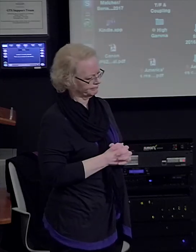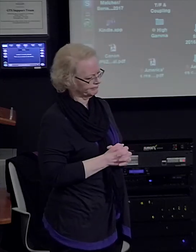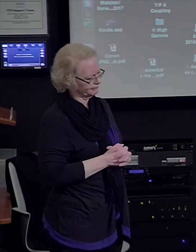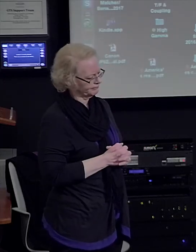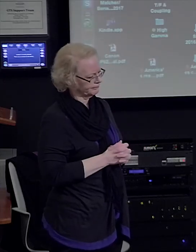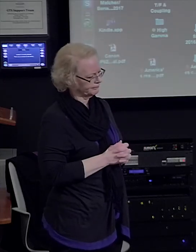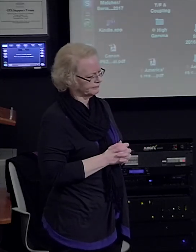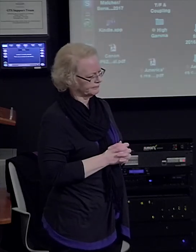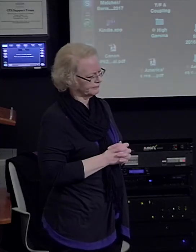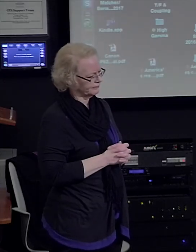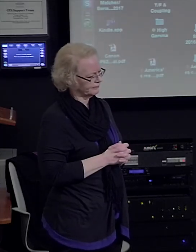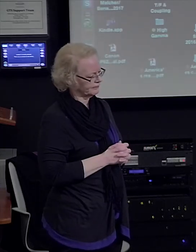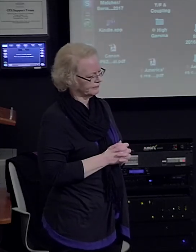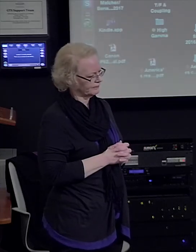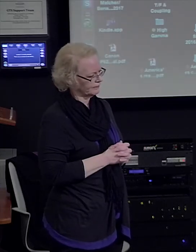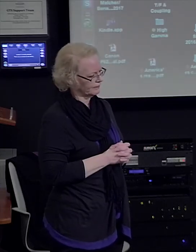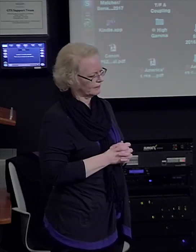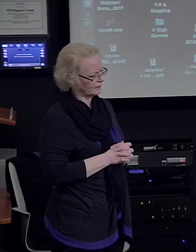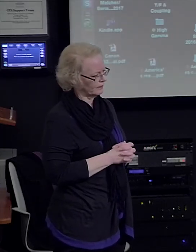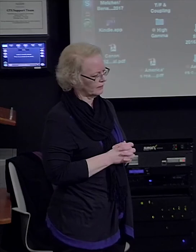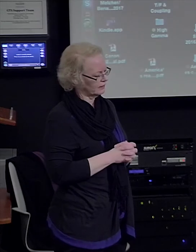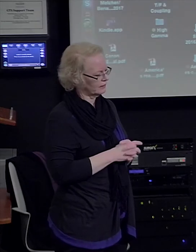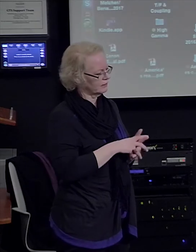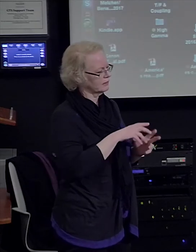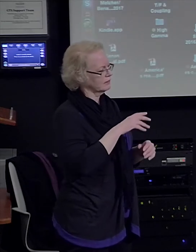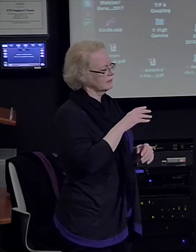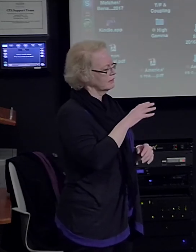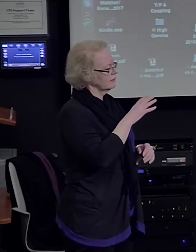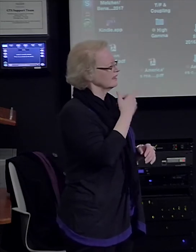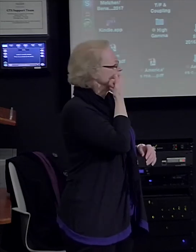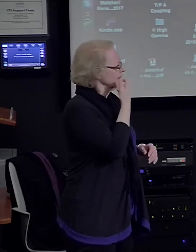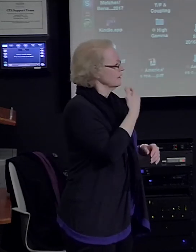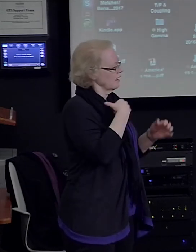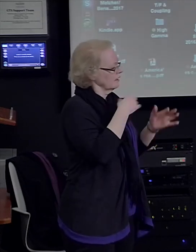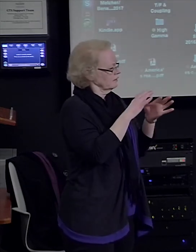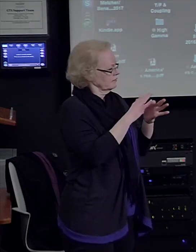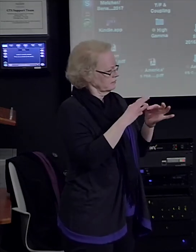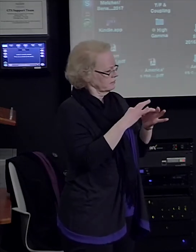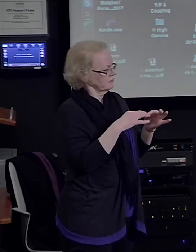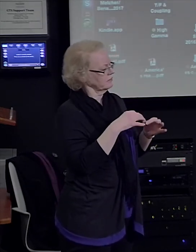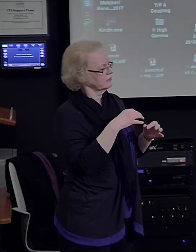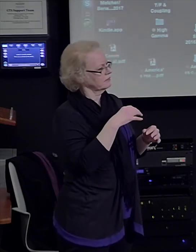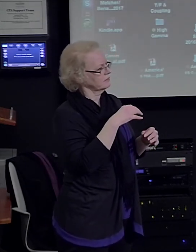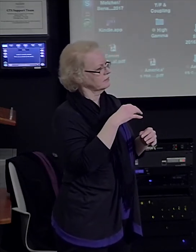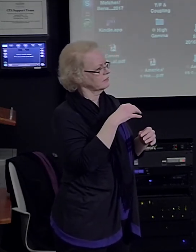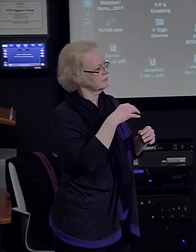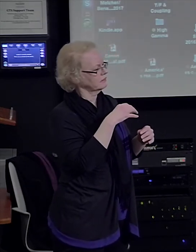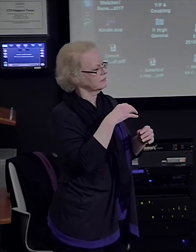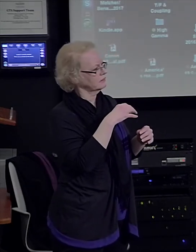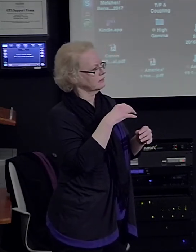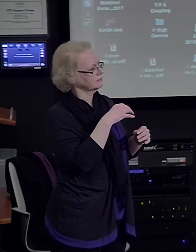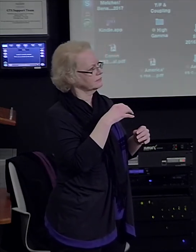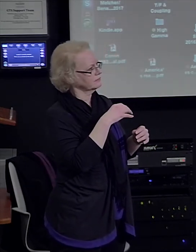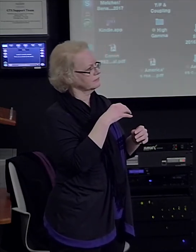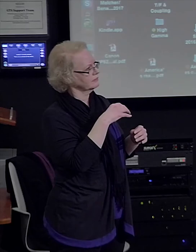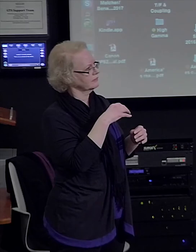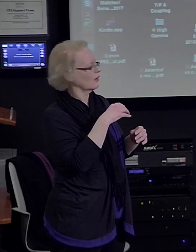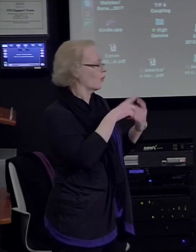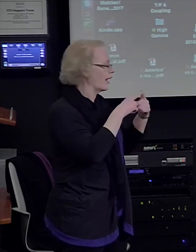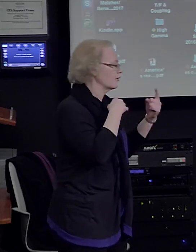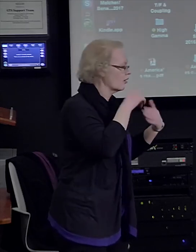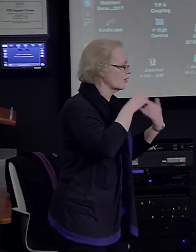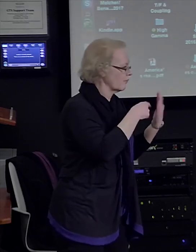you know like when i when i just talked about the the when i talked about